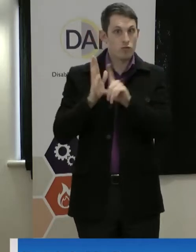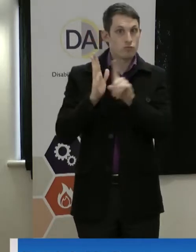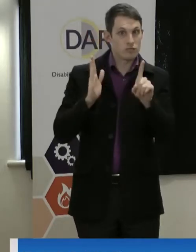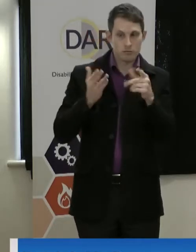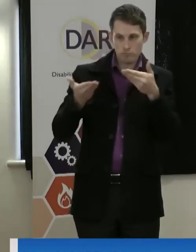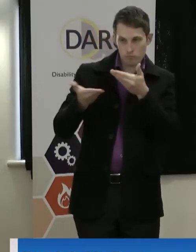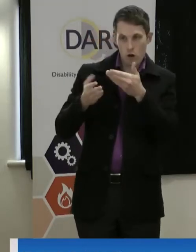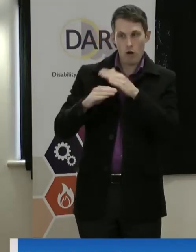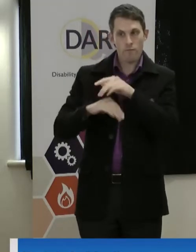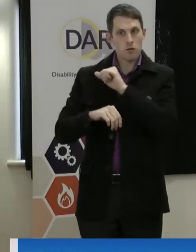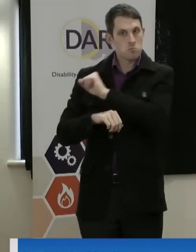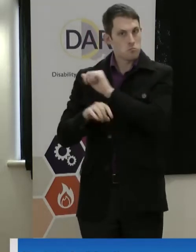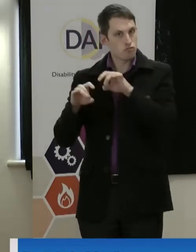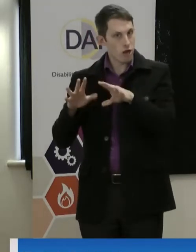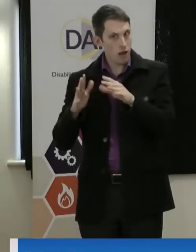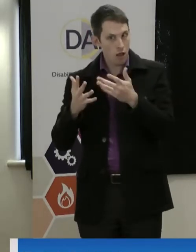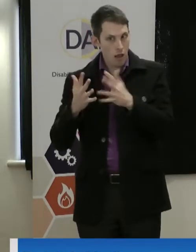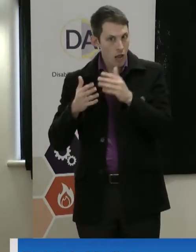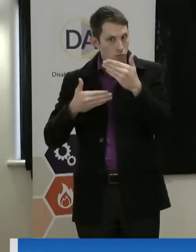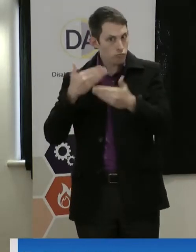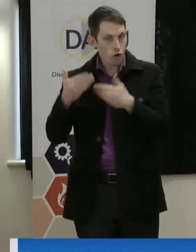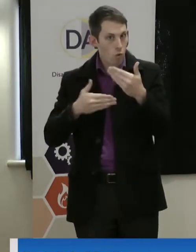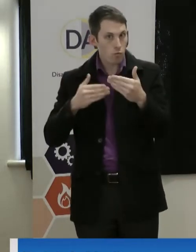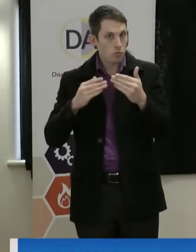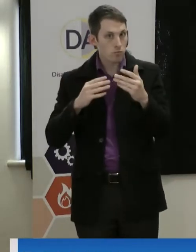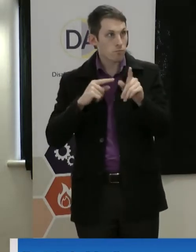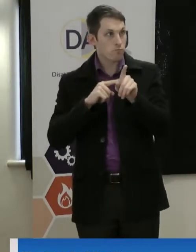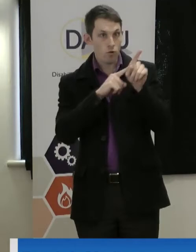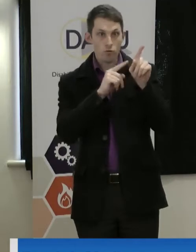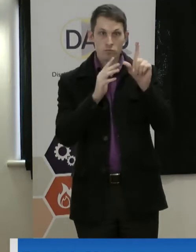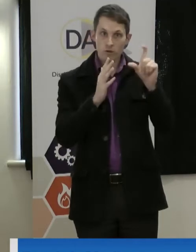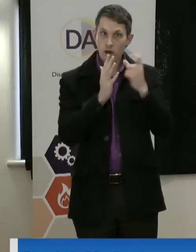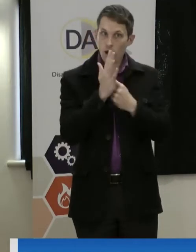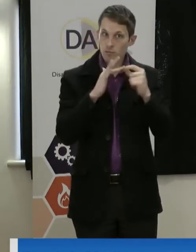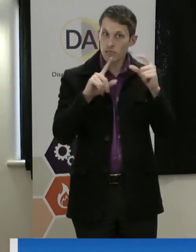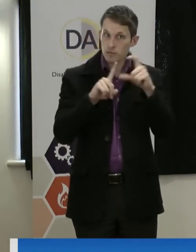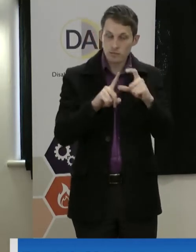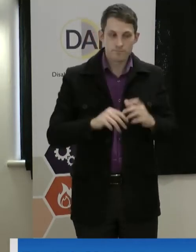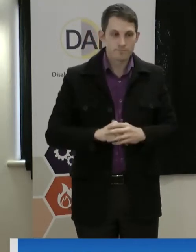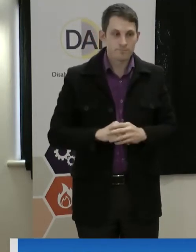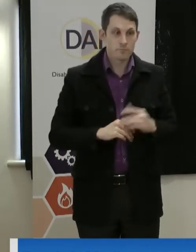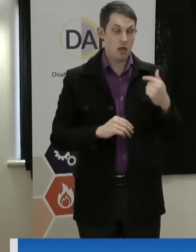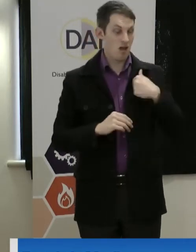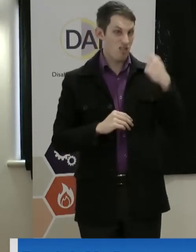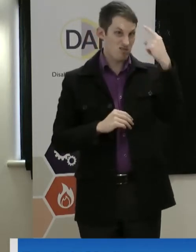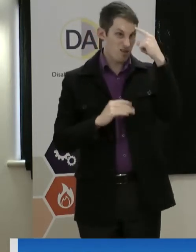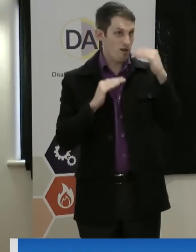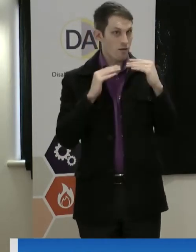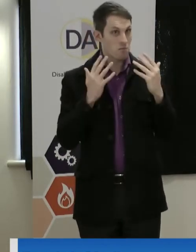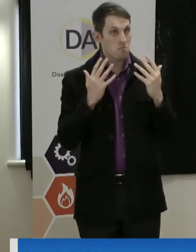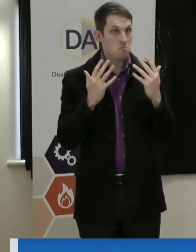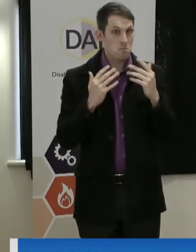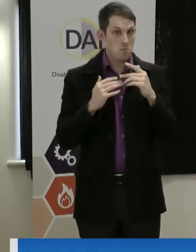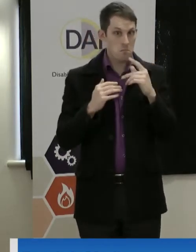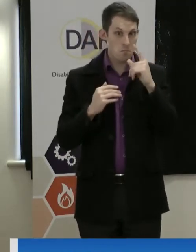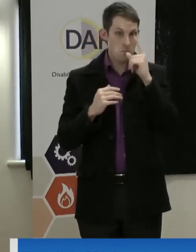Australia's progress under the CRPD. I think it's fair to say that the criticism of Australia at this point is